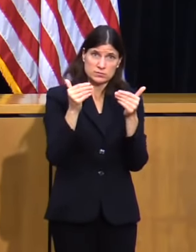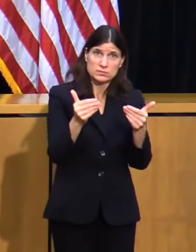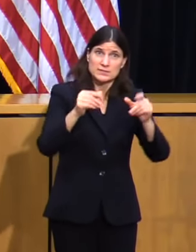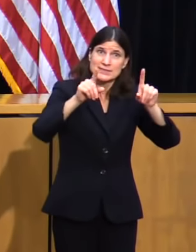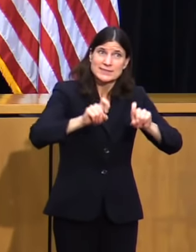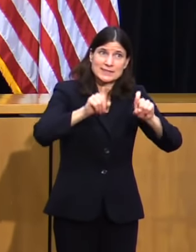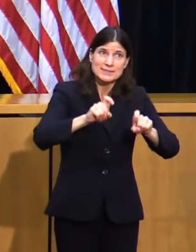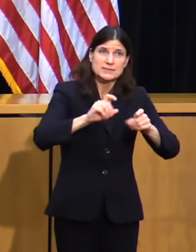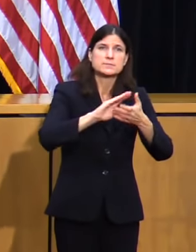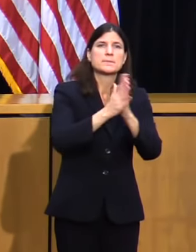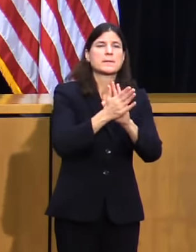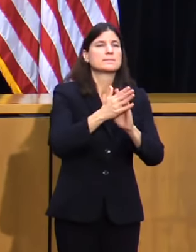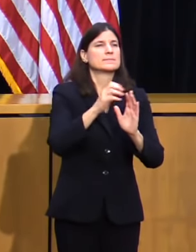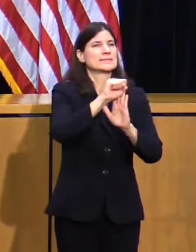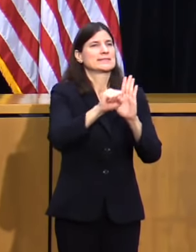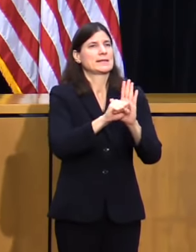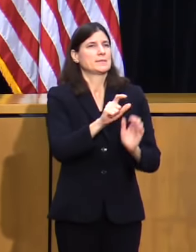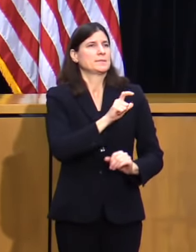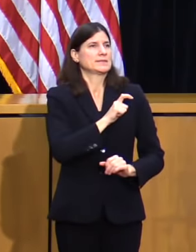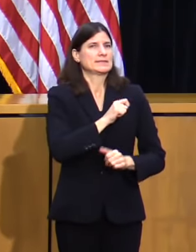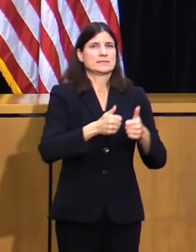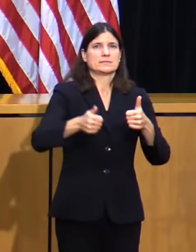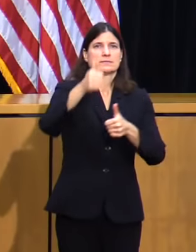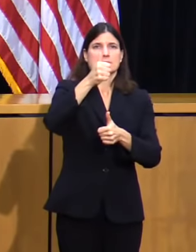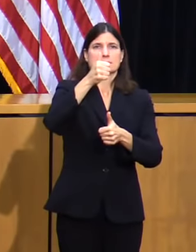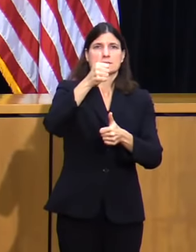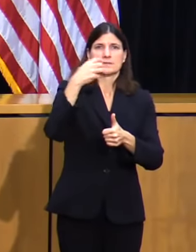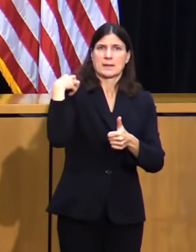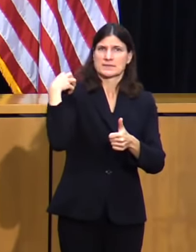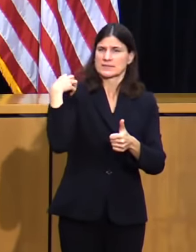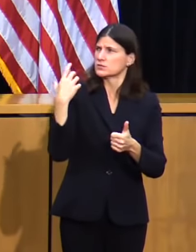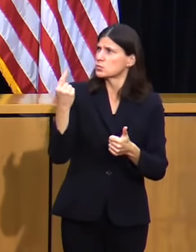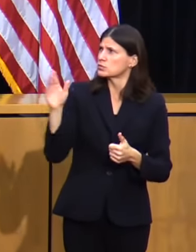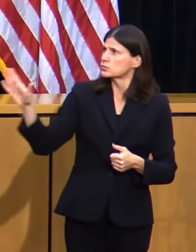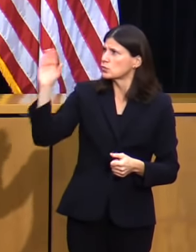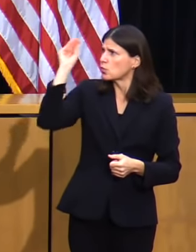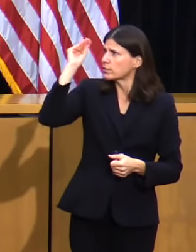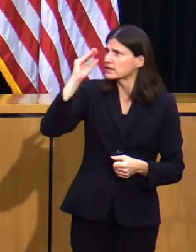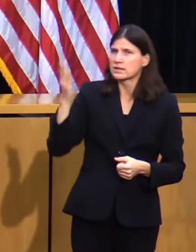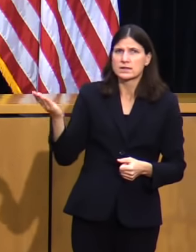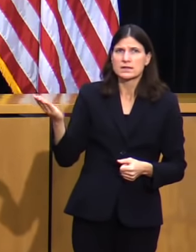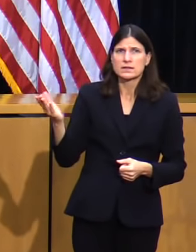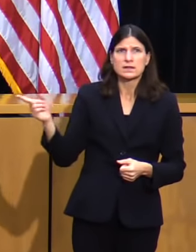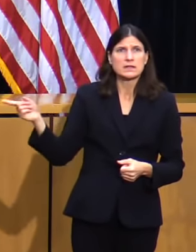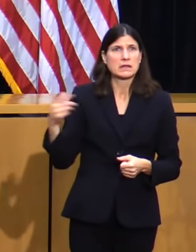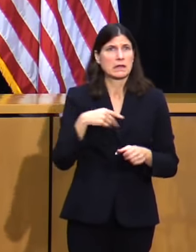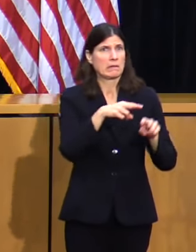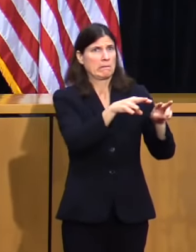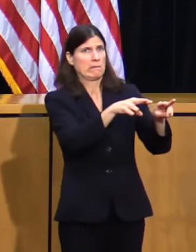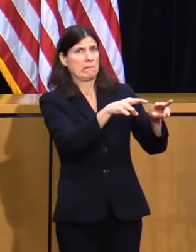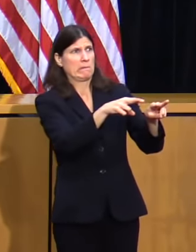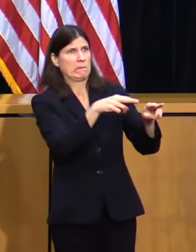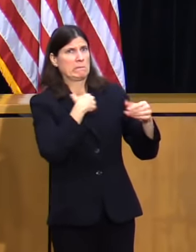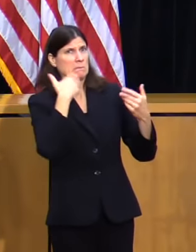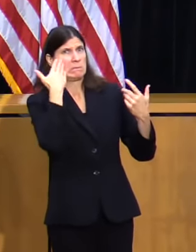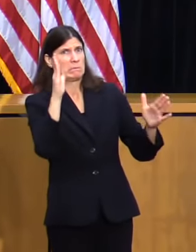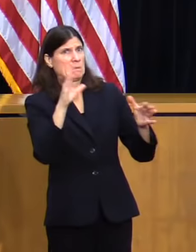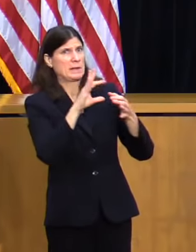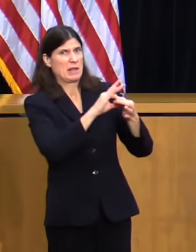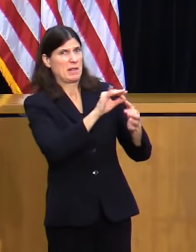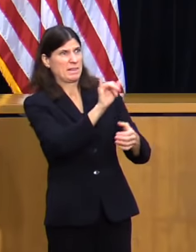gathering regulations put in place? I have no information on what you're discussing